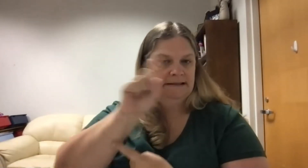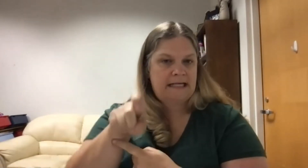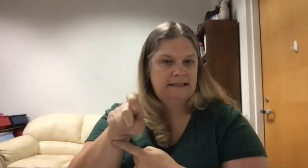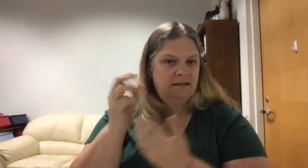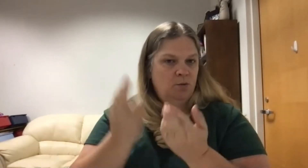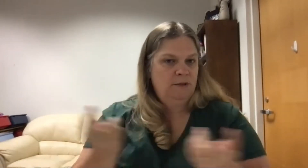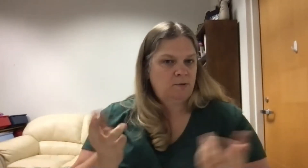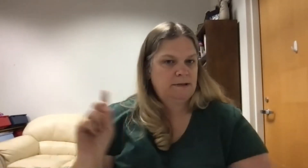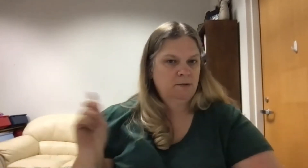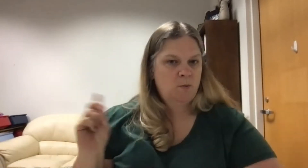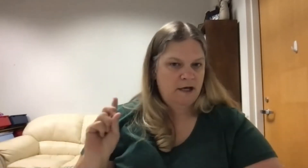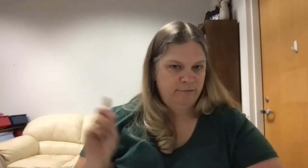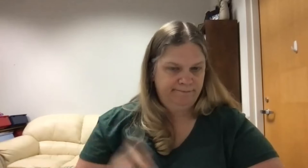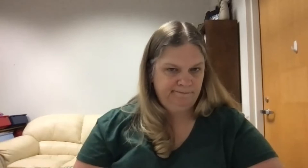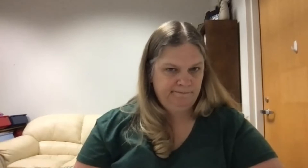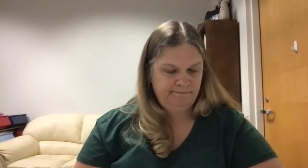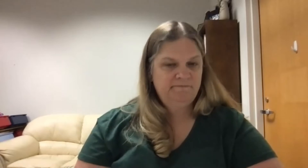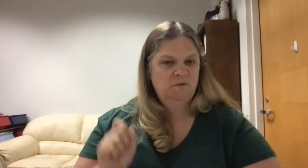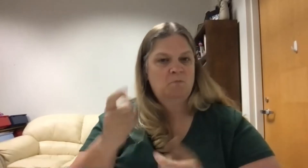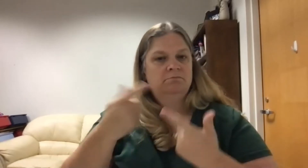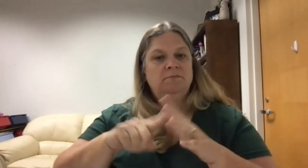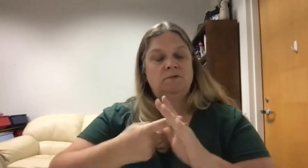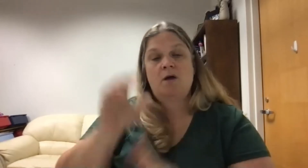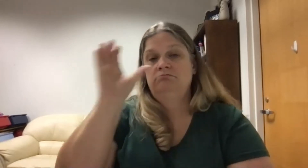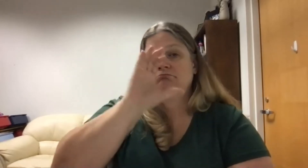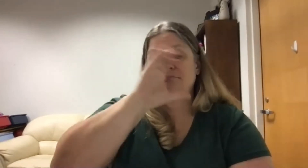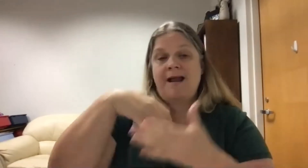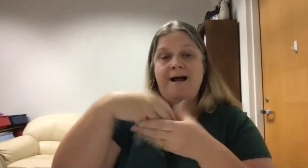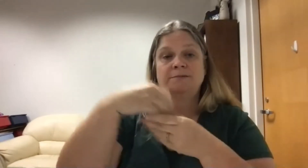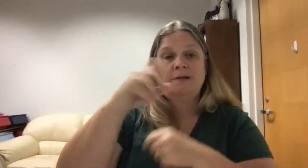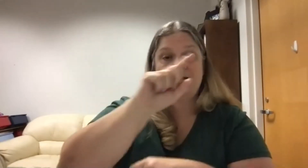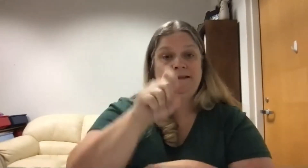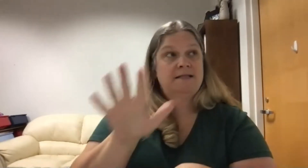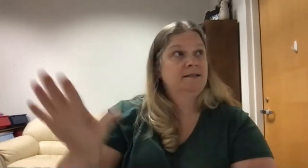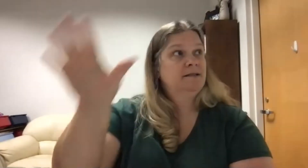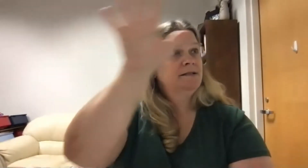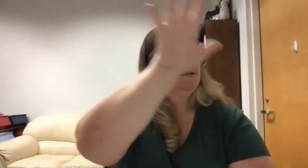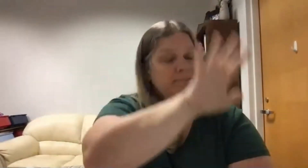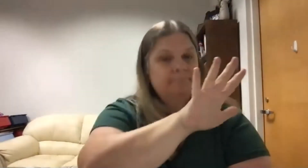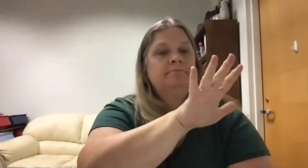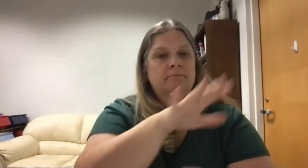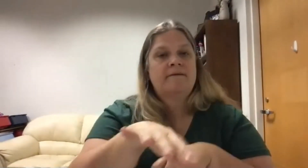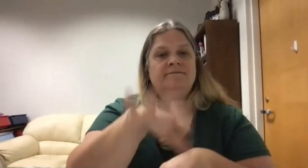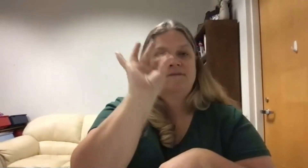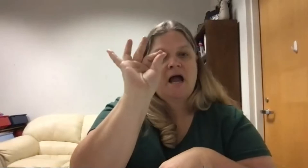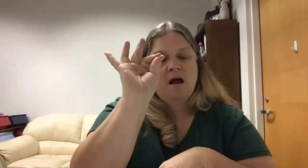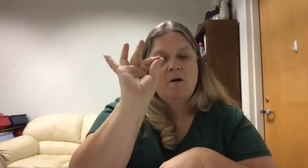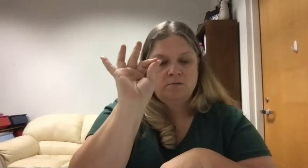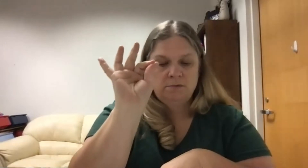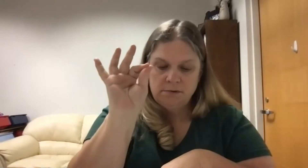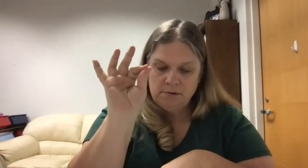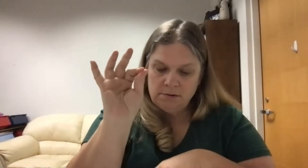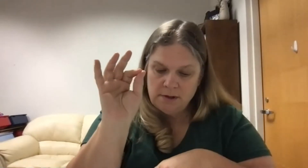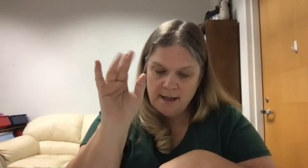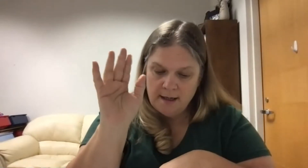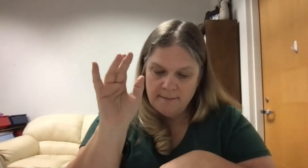The mother was so frustrated with Texas resources. Where were they? So she started to search outside of the state of Texas